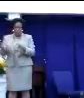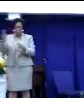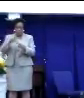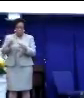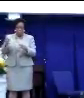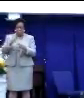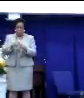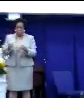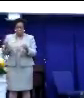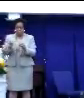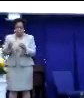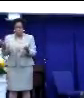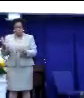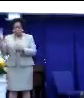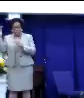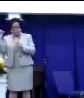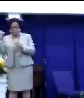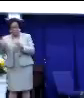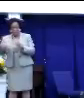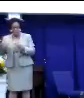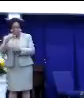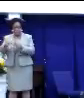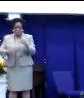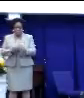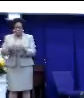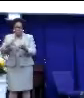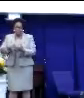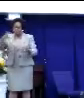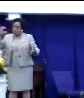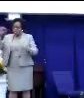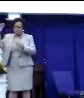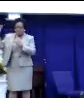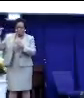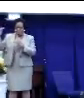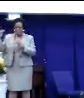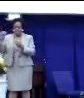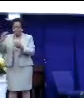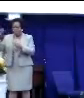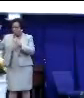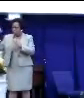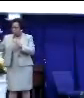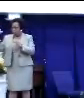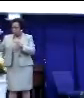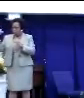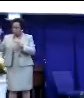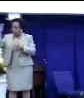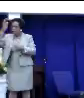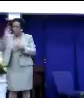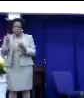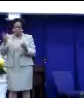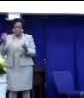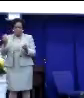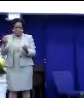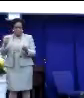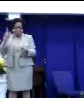what you expect. Yeah. And this is the year of great expectation. We are expecting God to do something. You